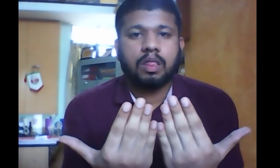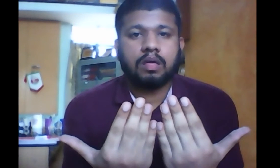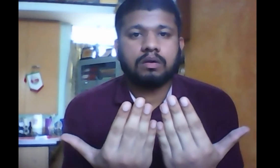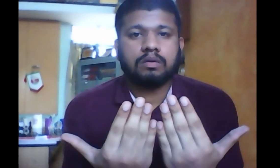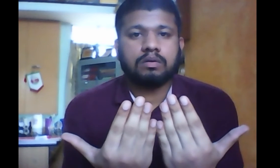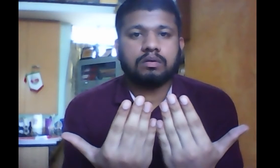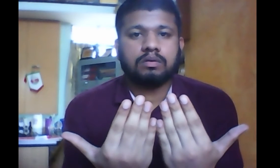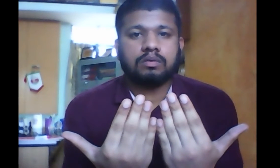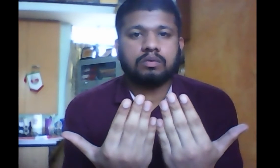School.